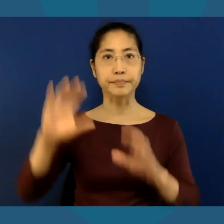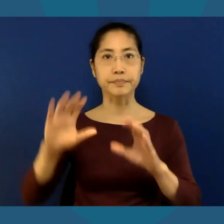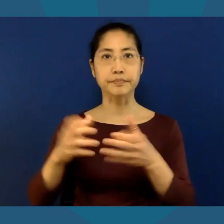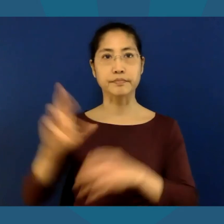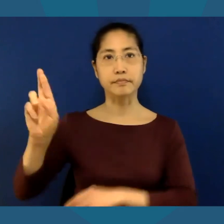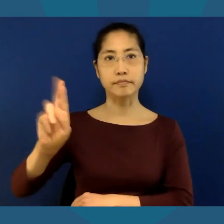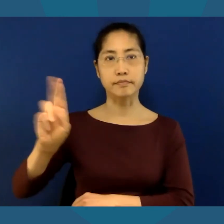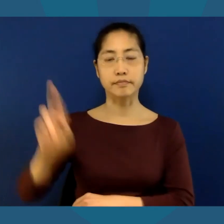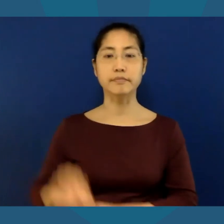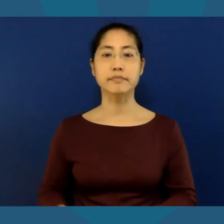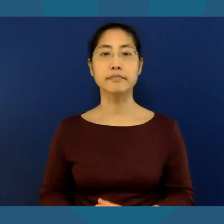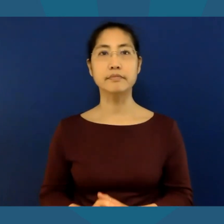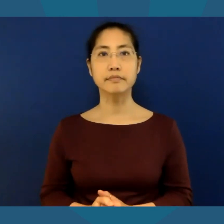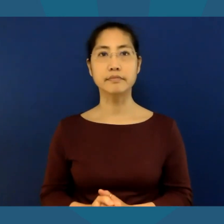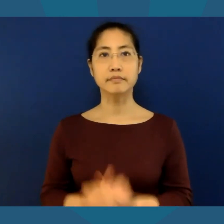Party, Republican.